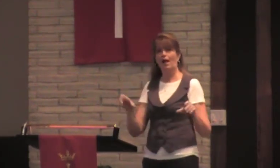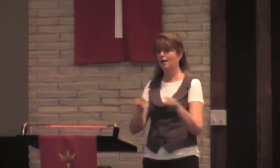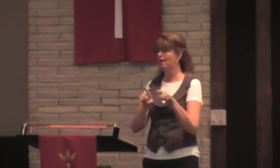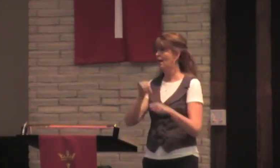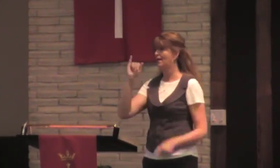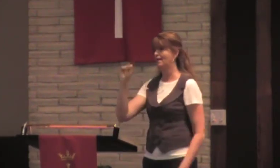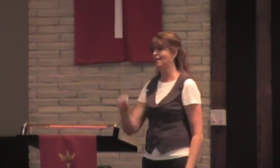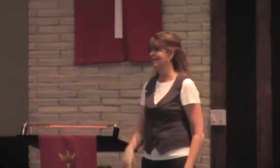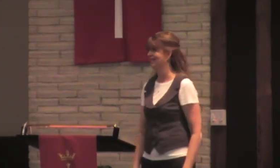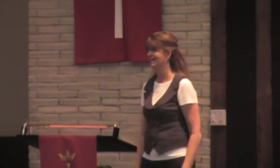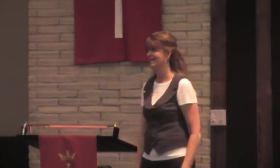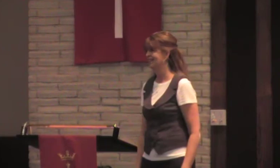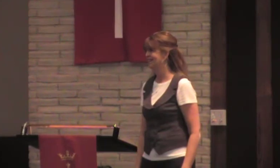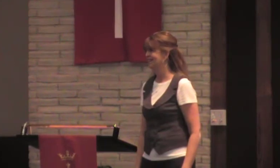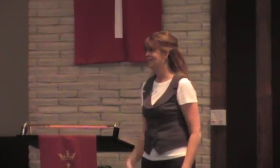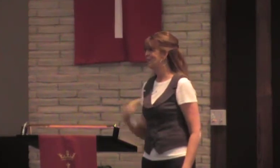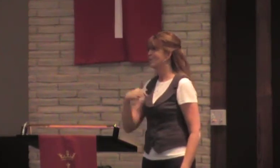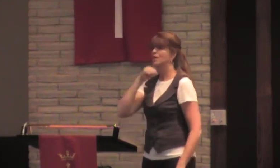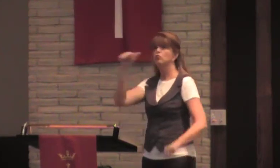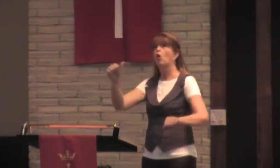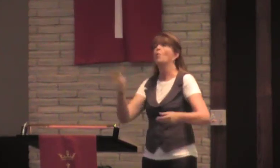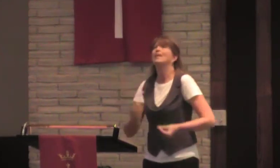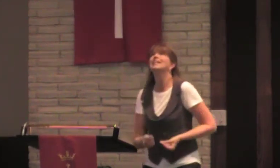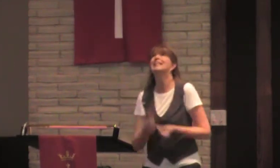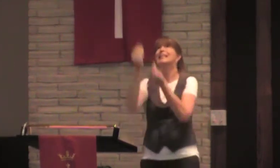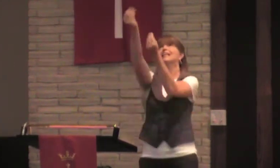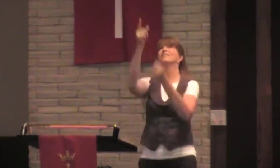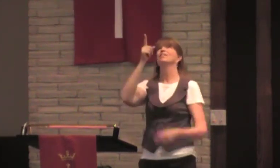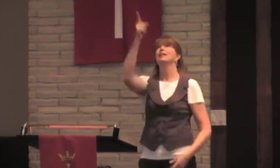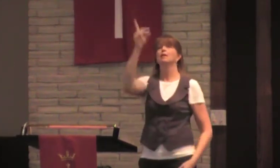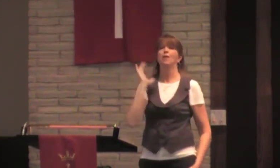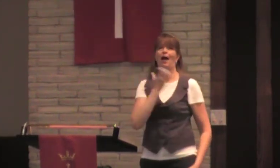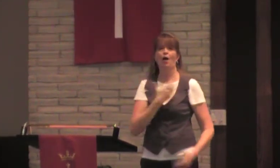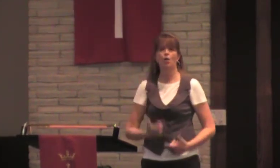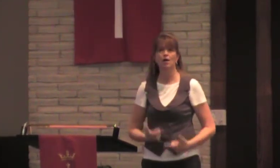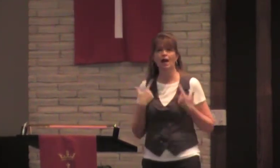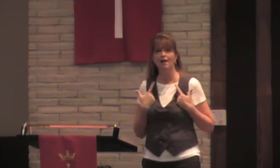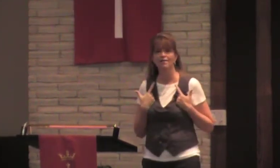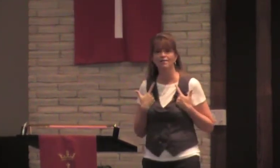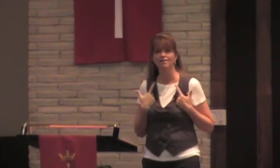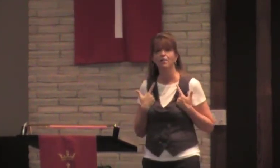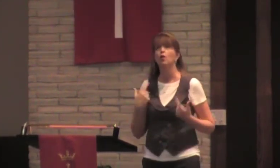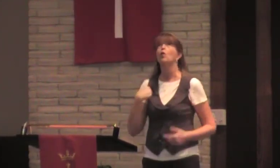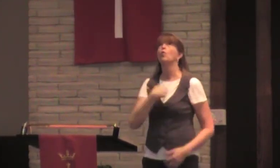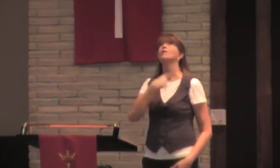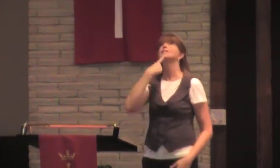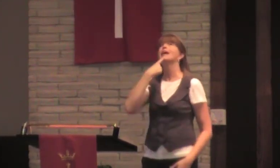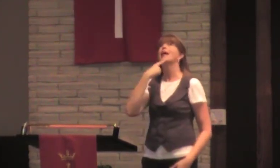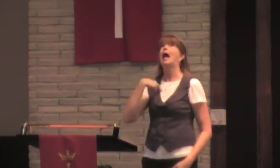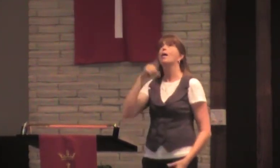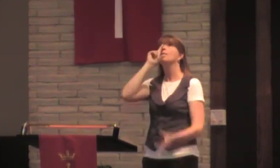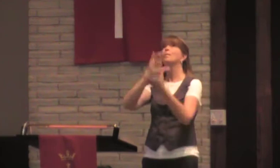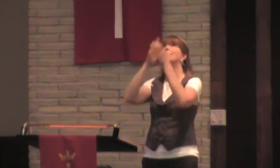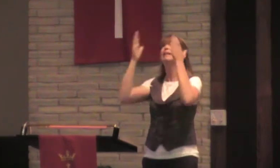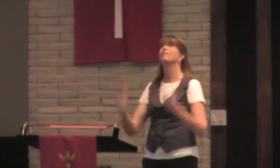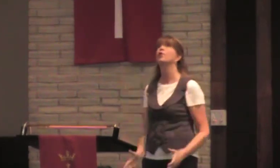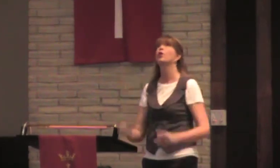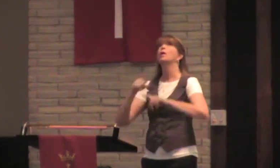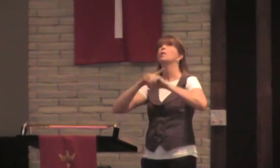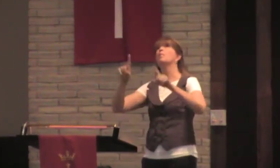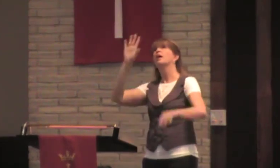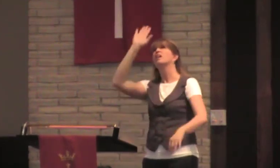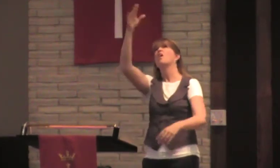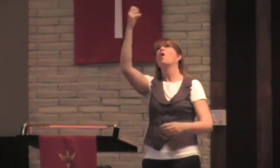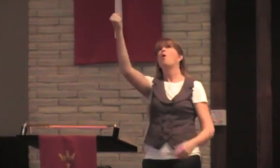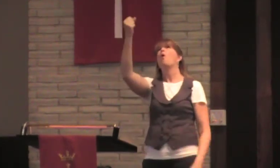believer, but we don't act like it. We don't give him our lives. We